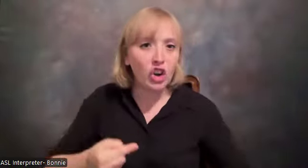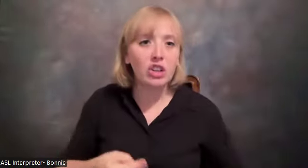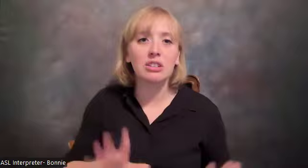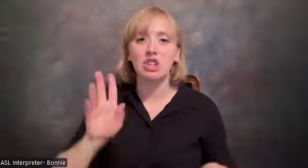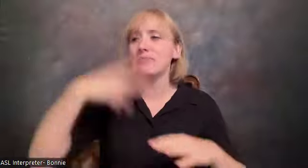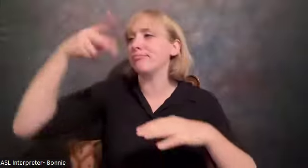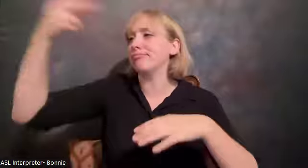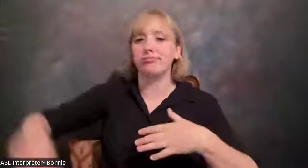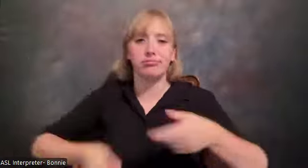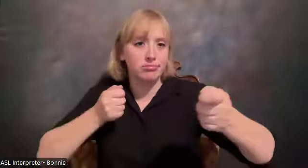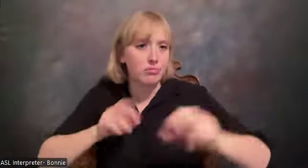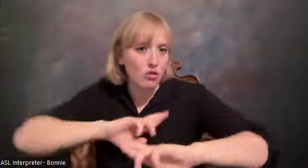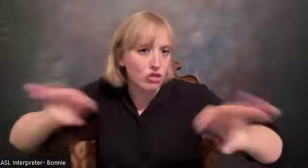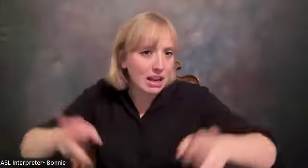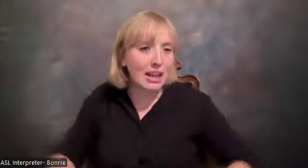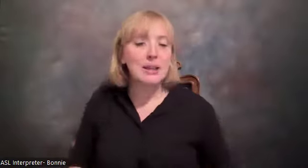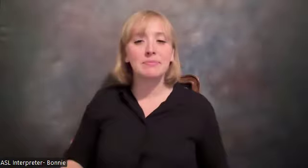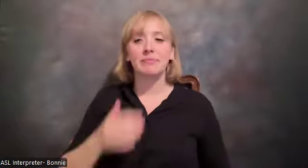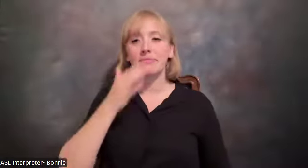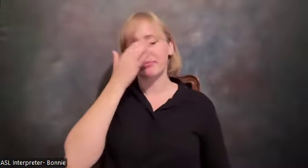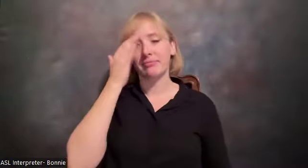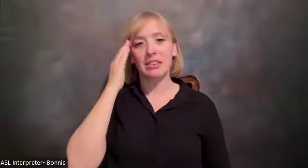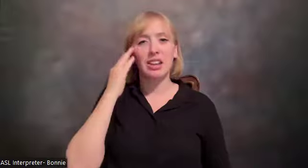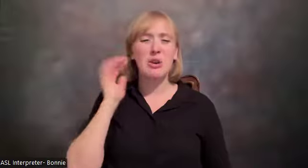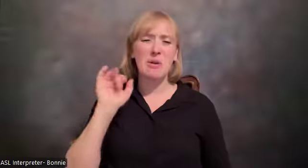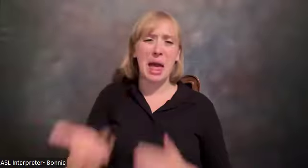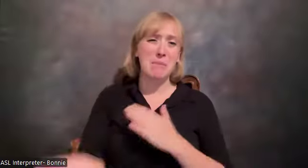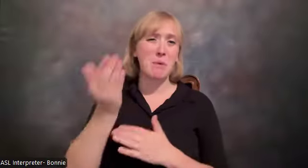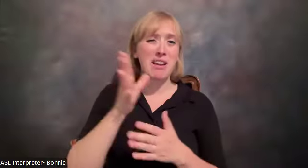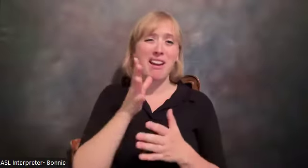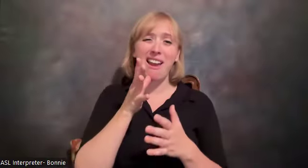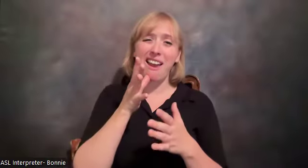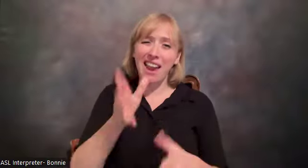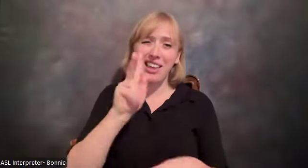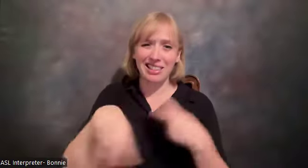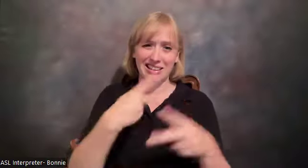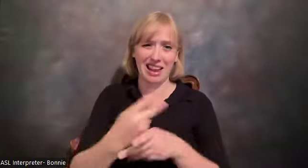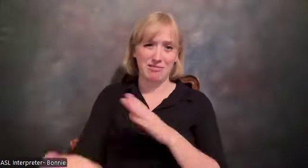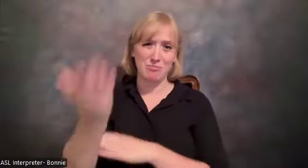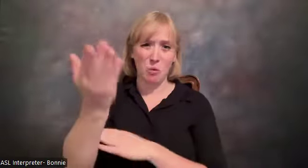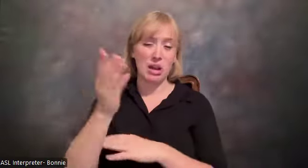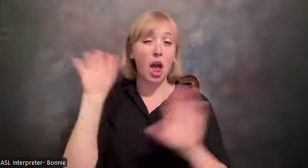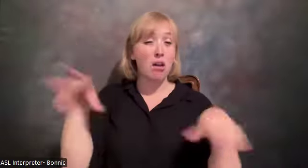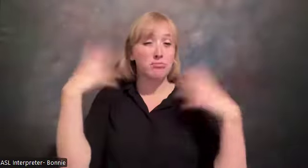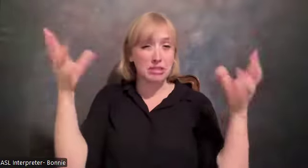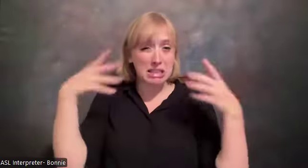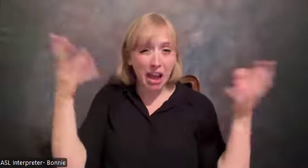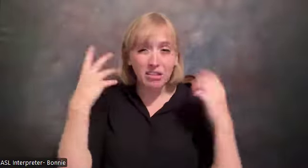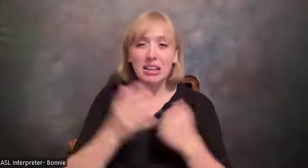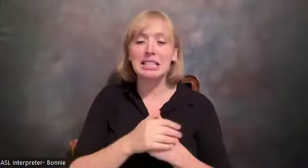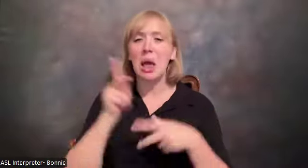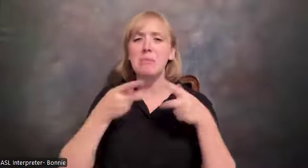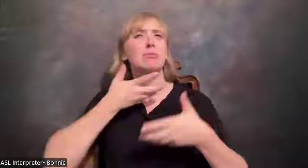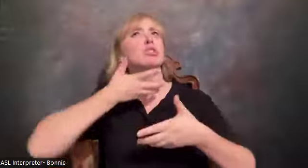And I really hated mornings like this. God, I hated mornings like this. Sirens going off,